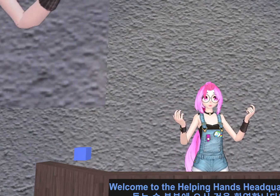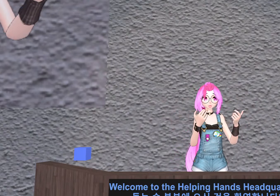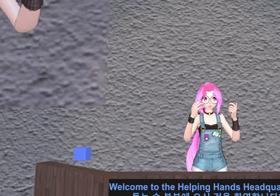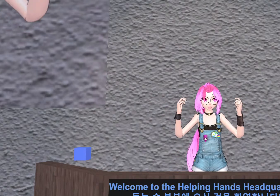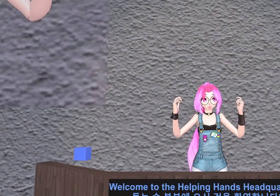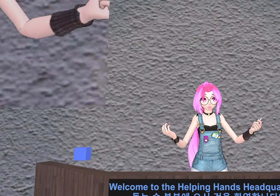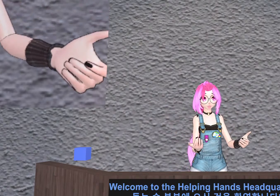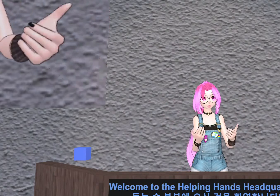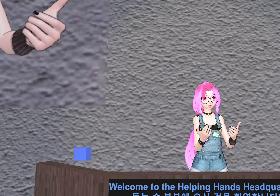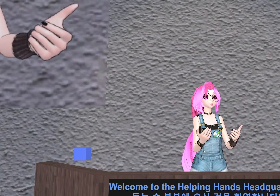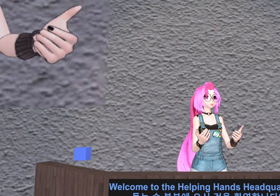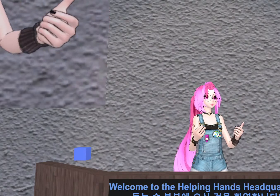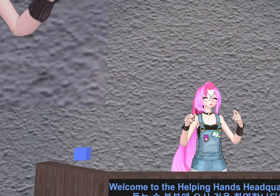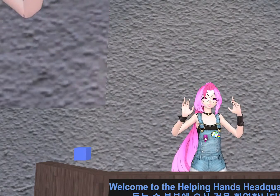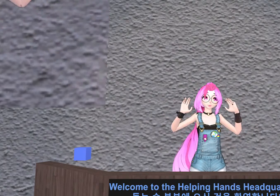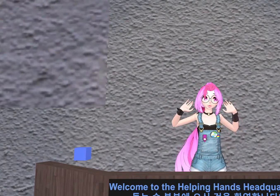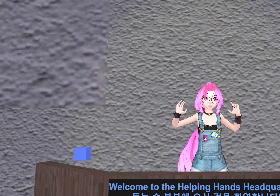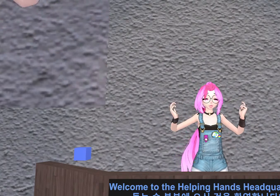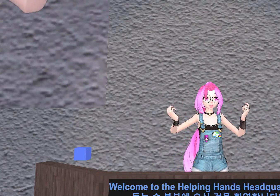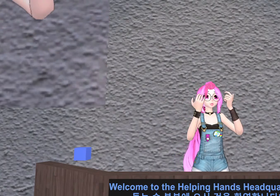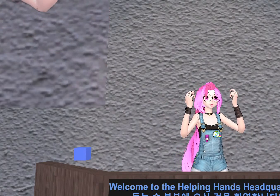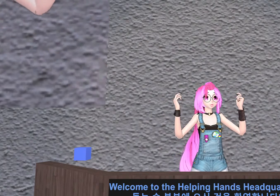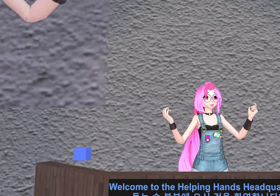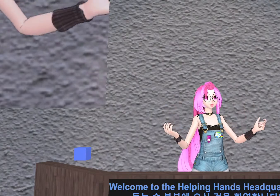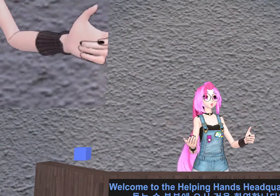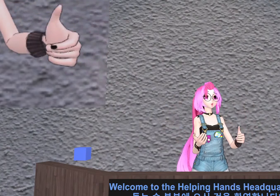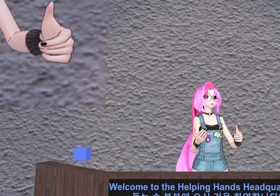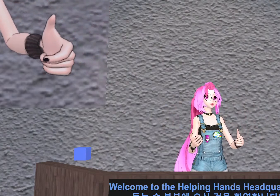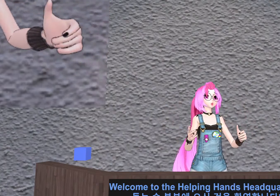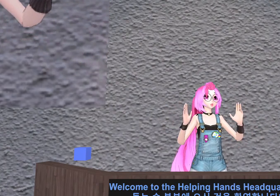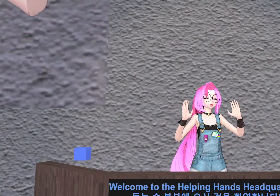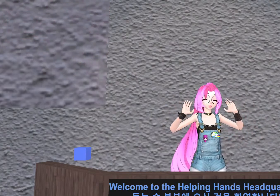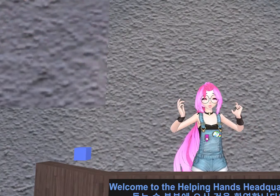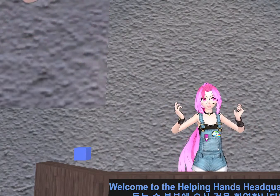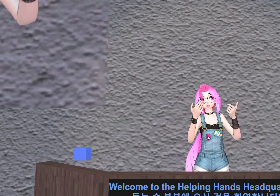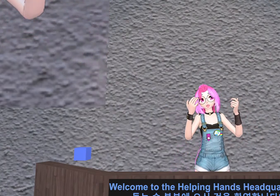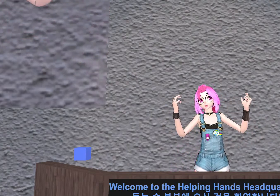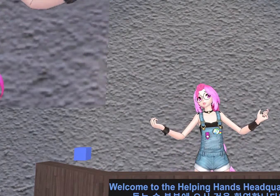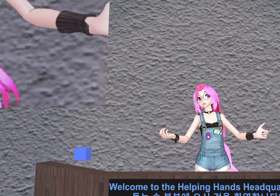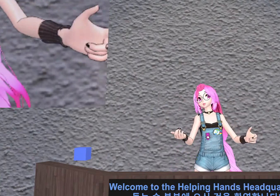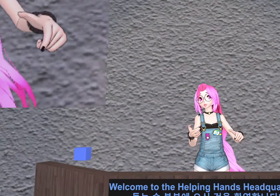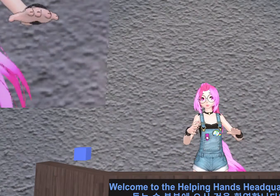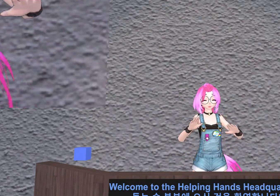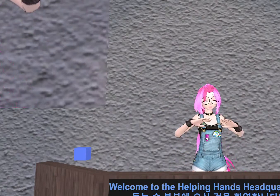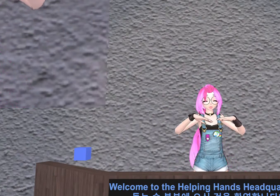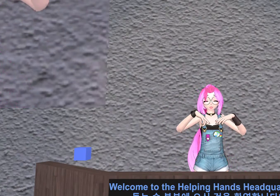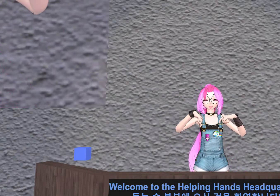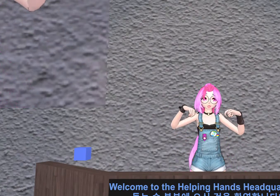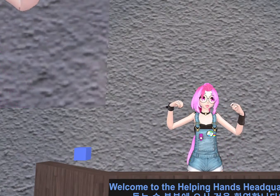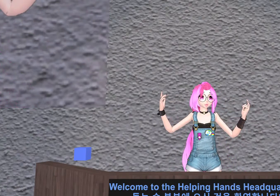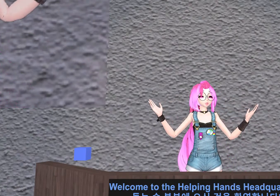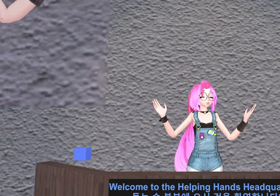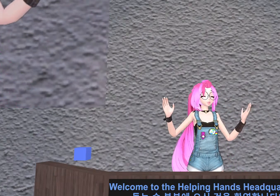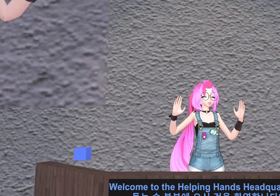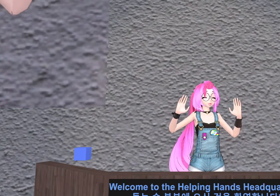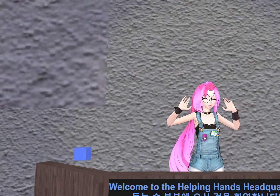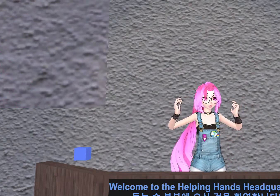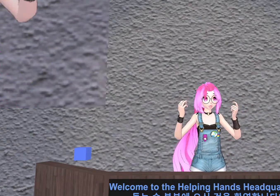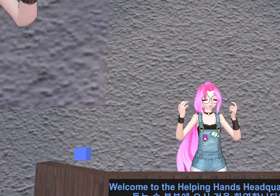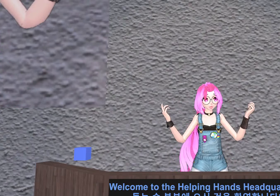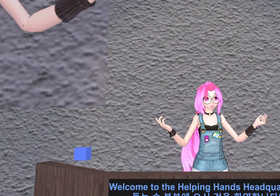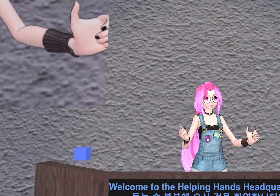wig. And you're going to go like that. You're showing this huge curly wig, like, you know, drag is